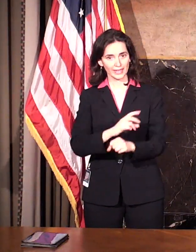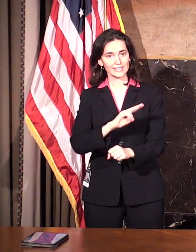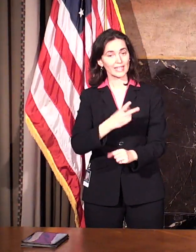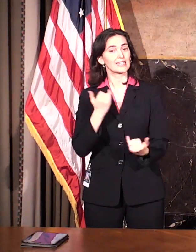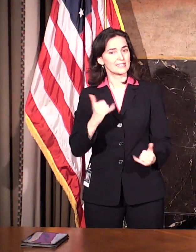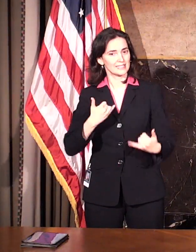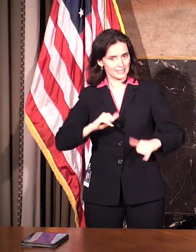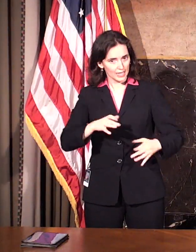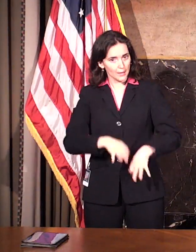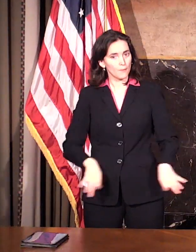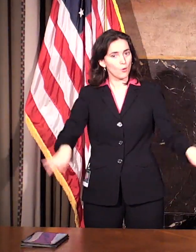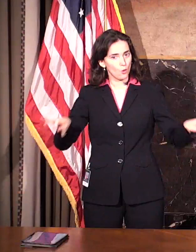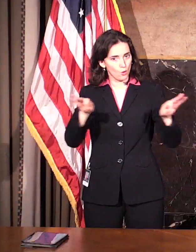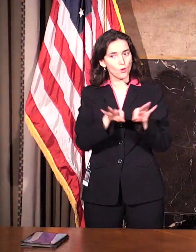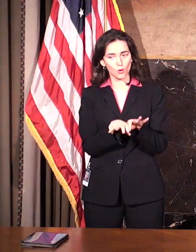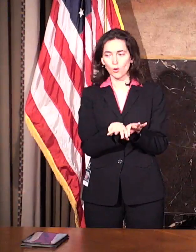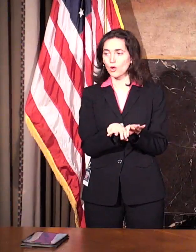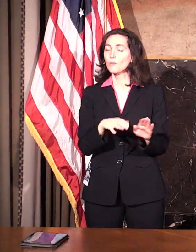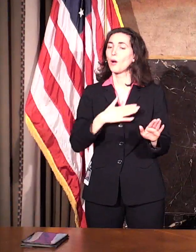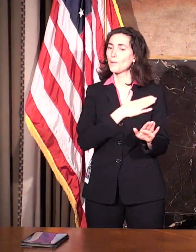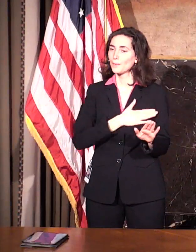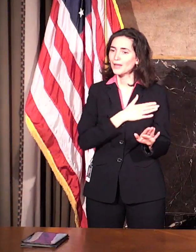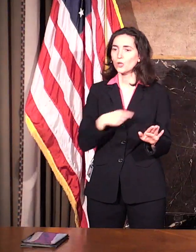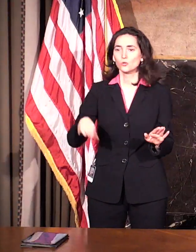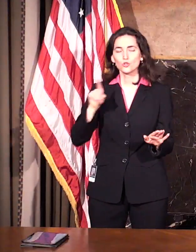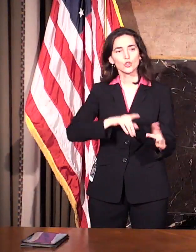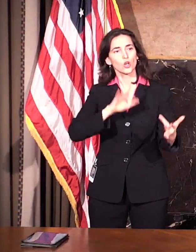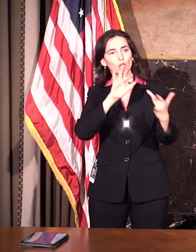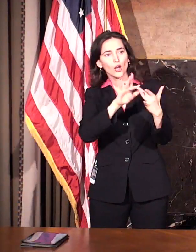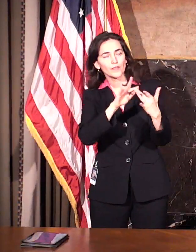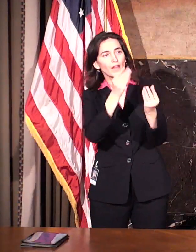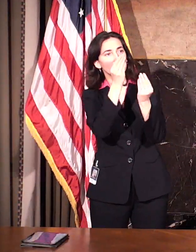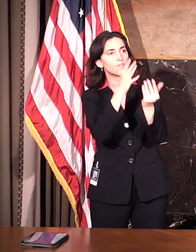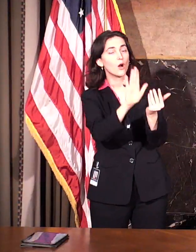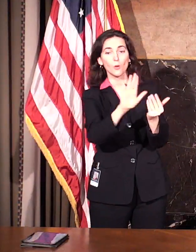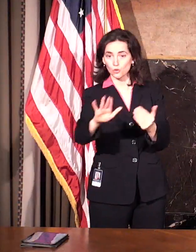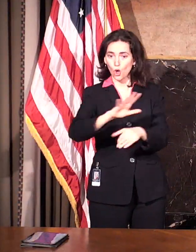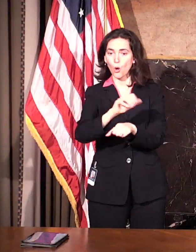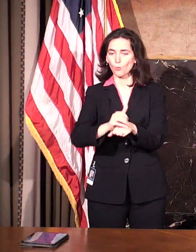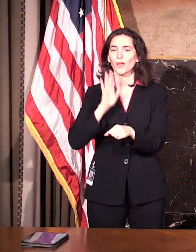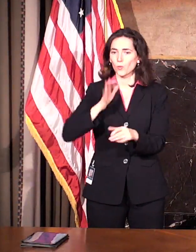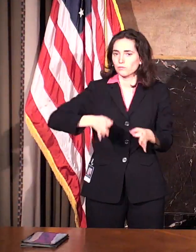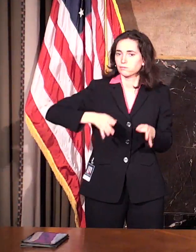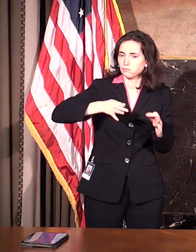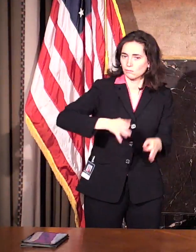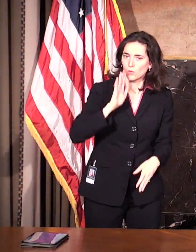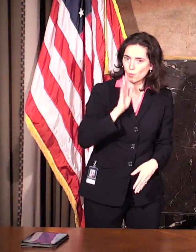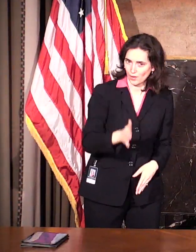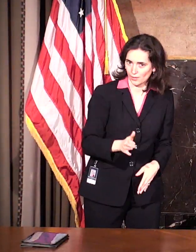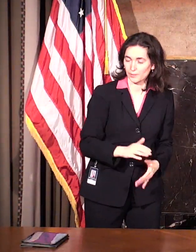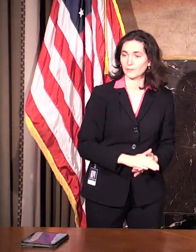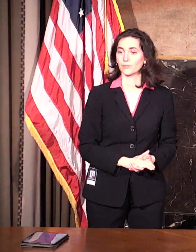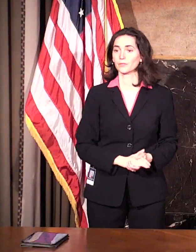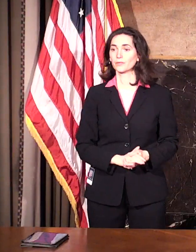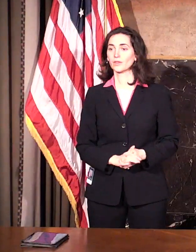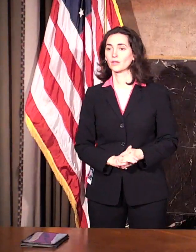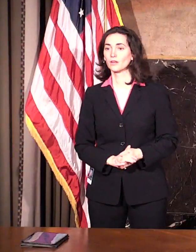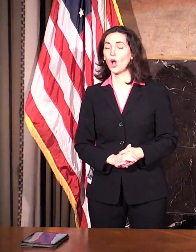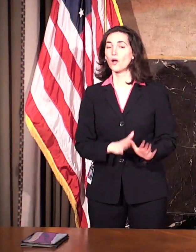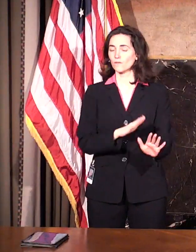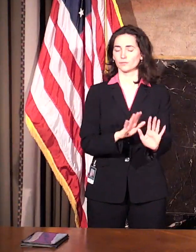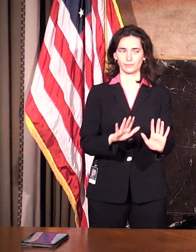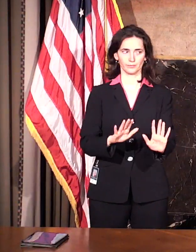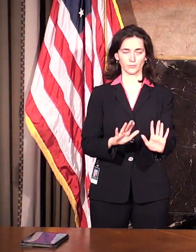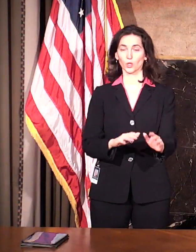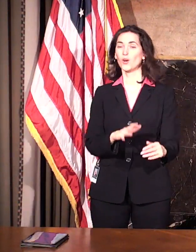still really important, but please just communicate these appointments will be rescheduled. If it was a second dose appointment